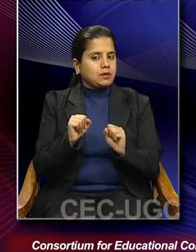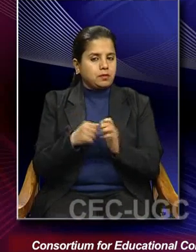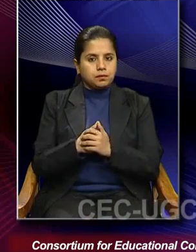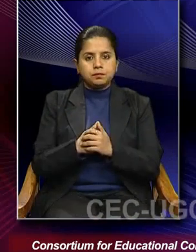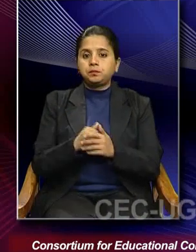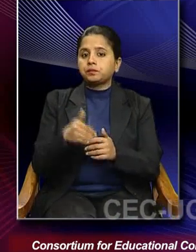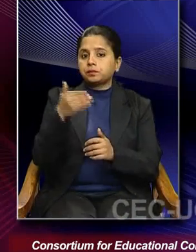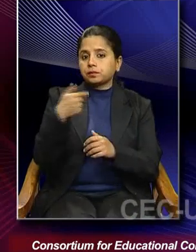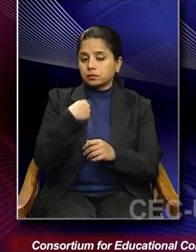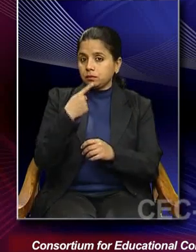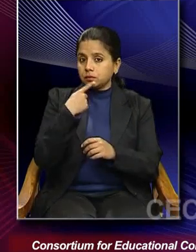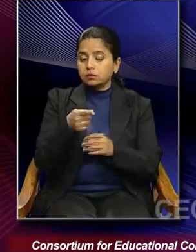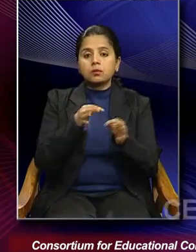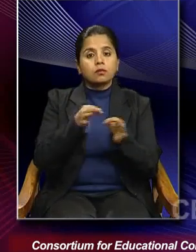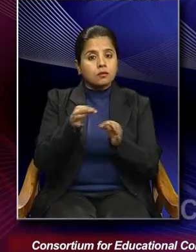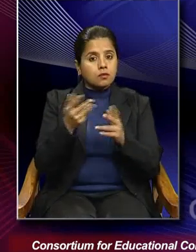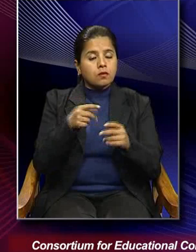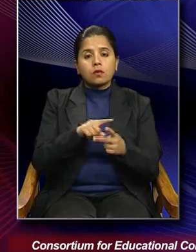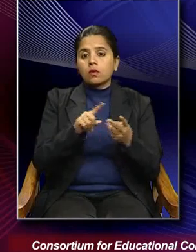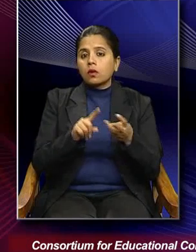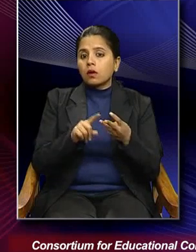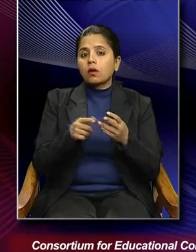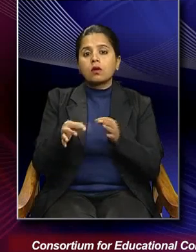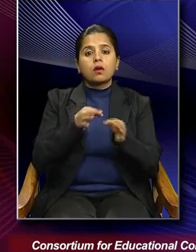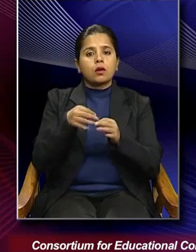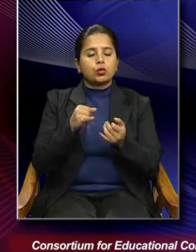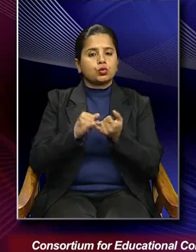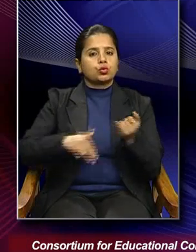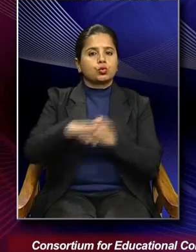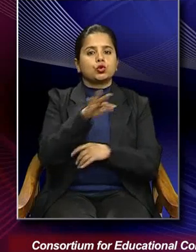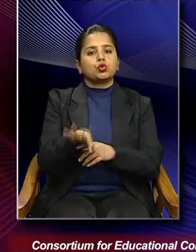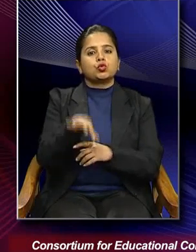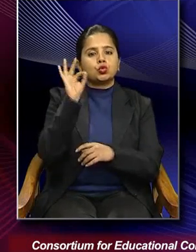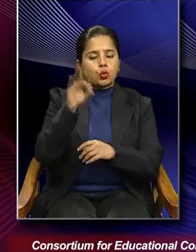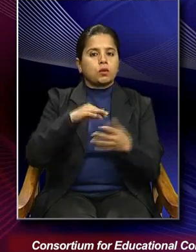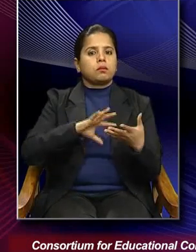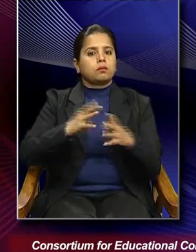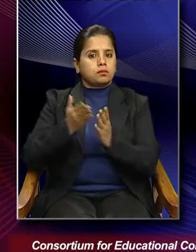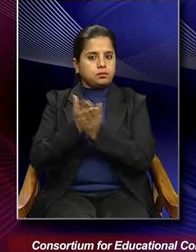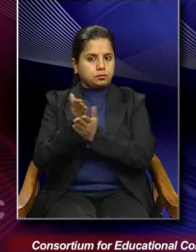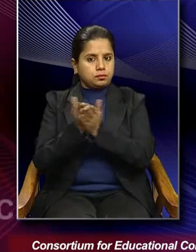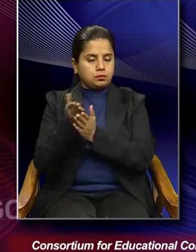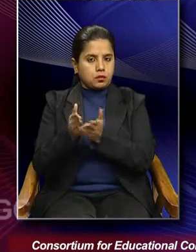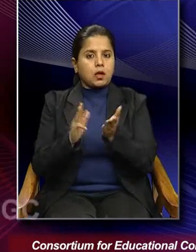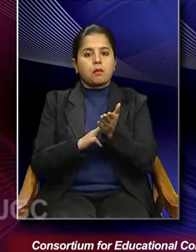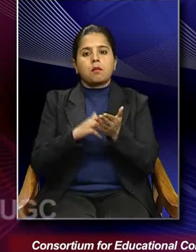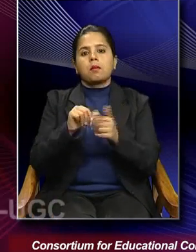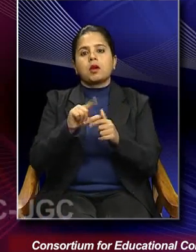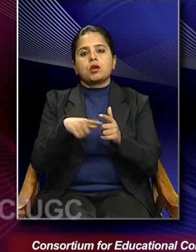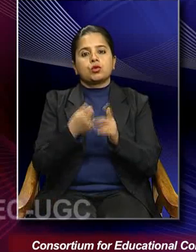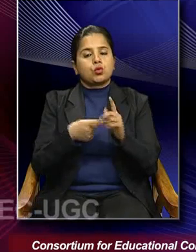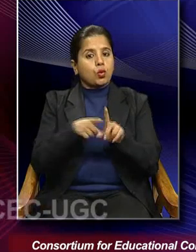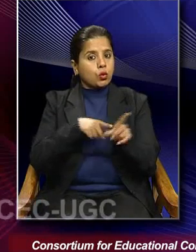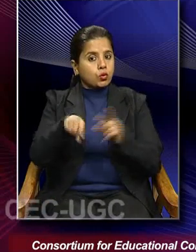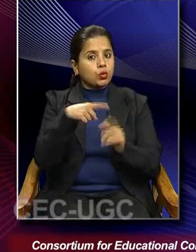Next, we move on to another criteria of social choice mechanism, which is majority rule, under the same case